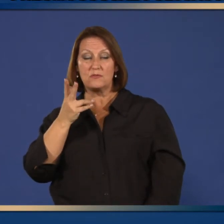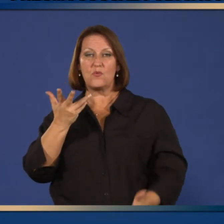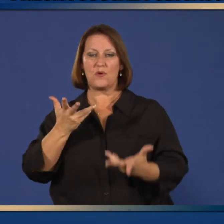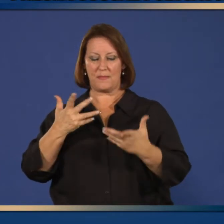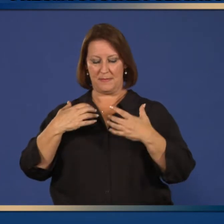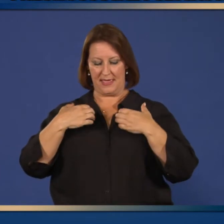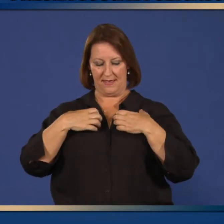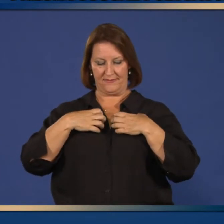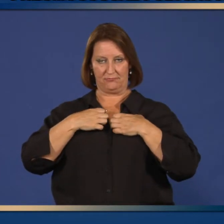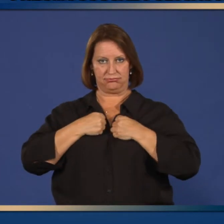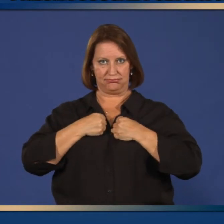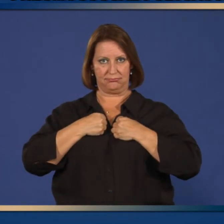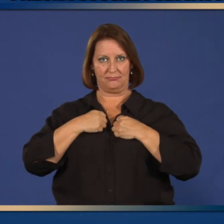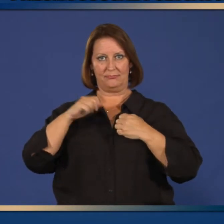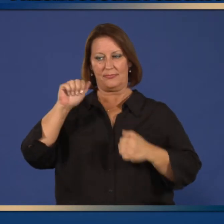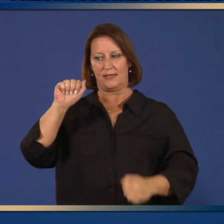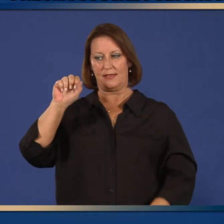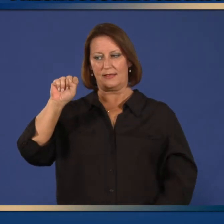smoker